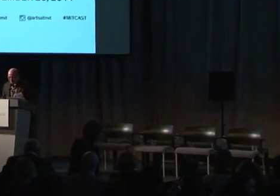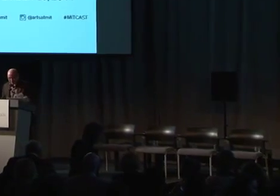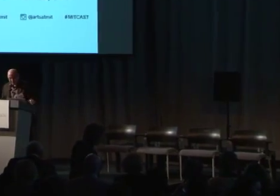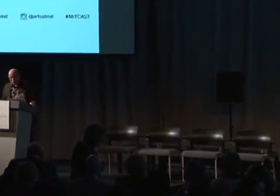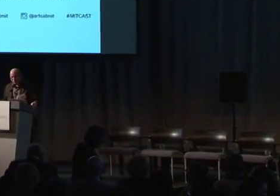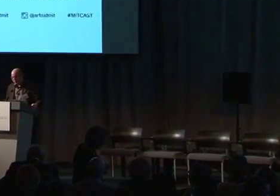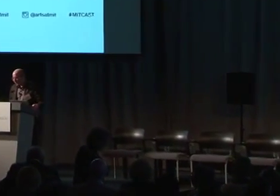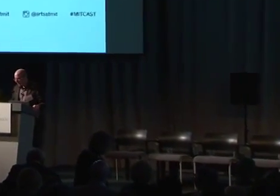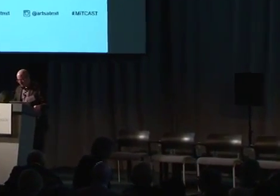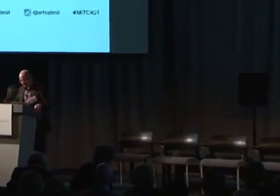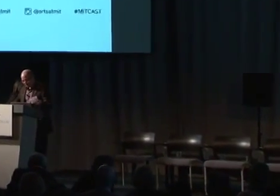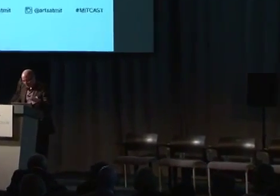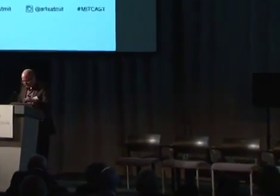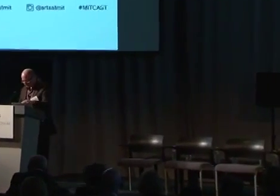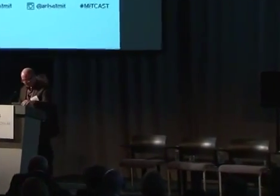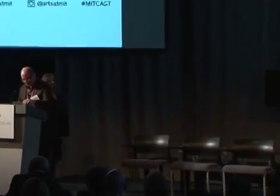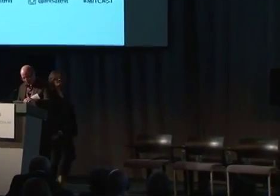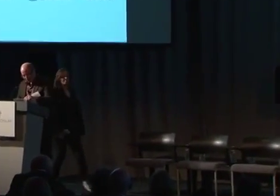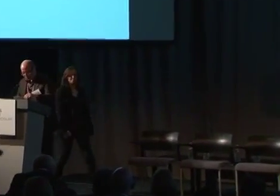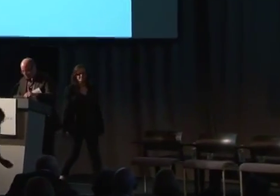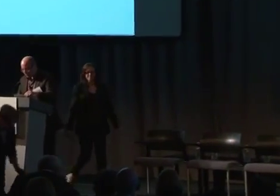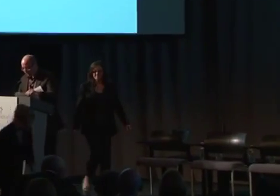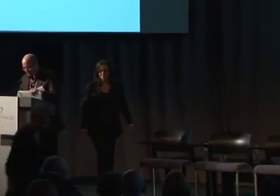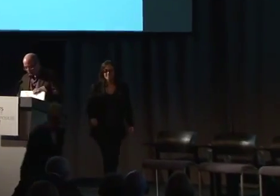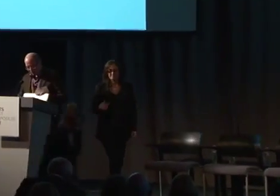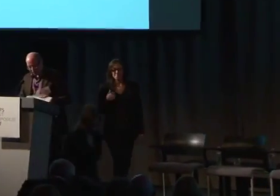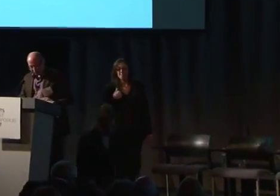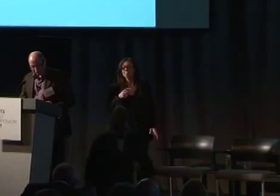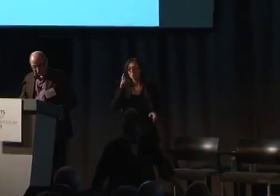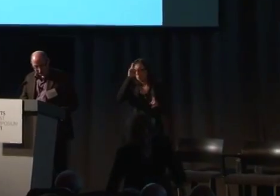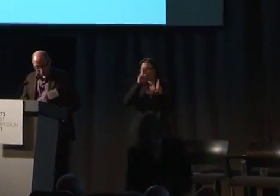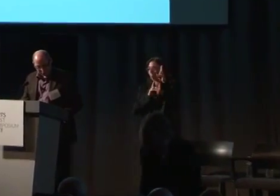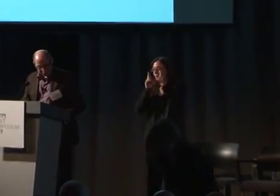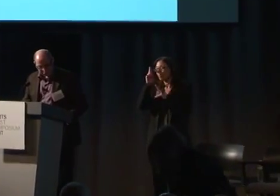It's my great honor to introduce now